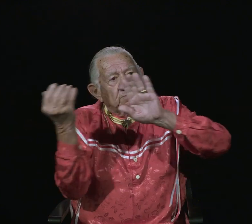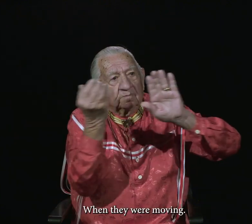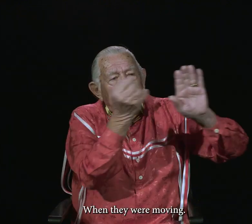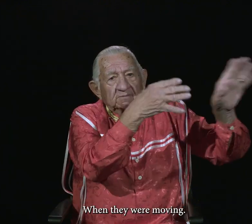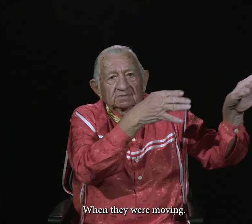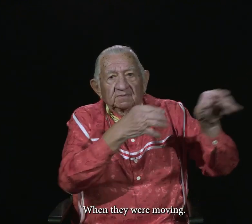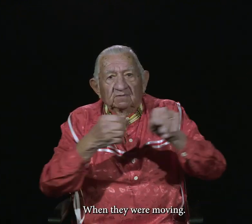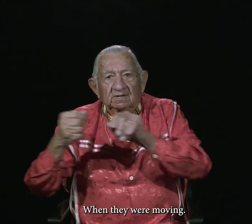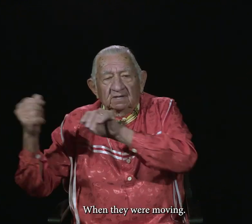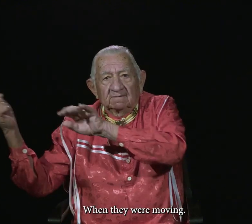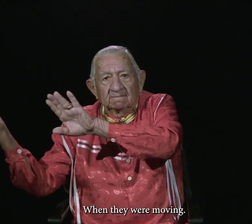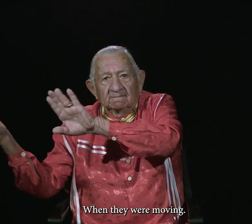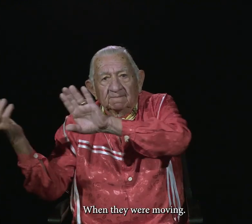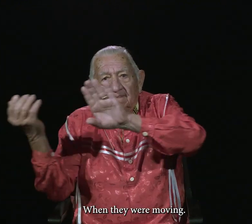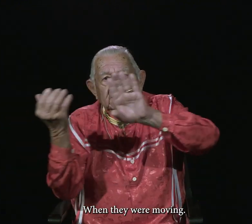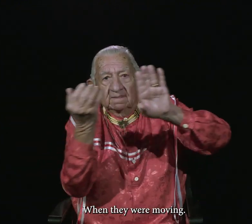when they was moving,